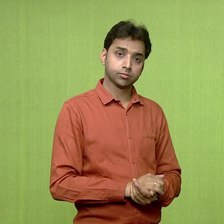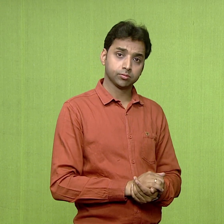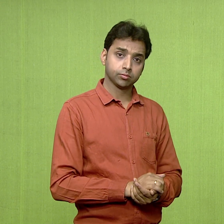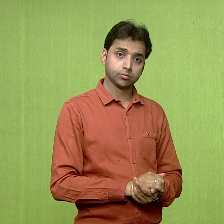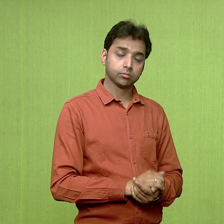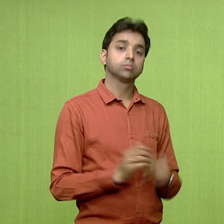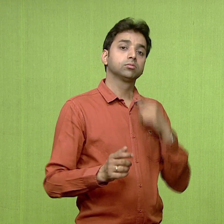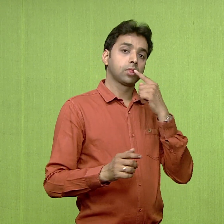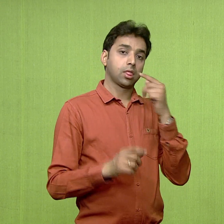Tamil,